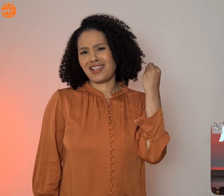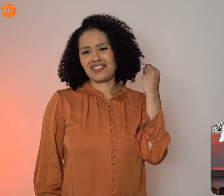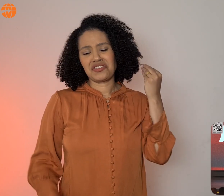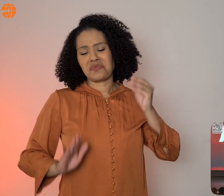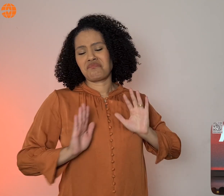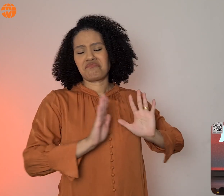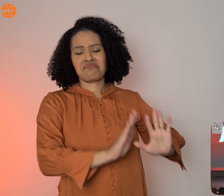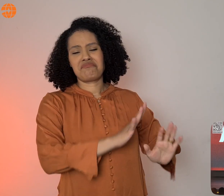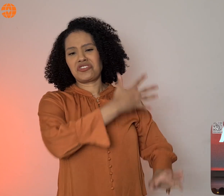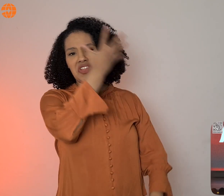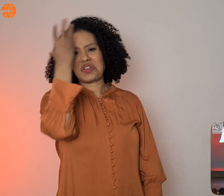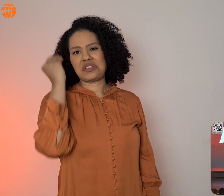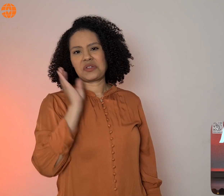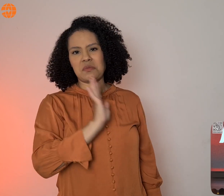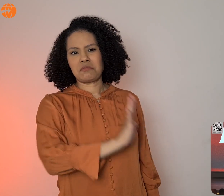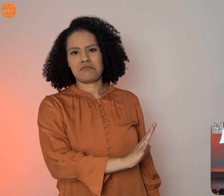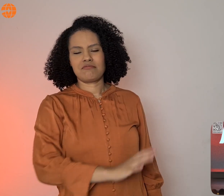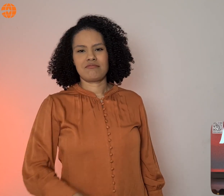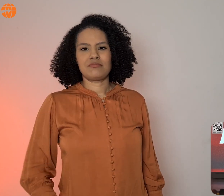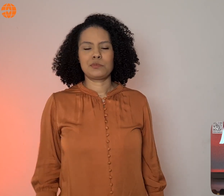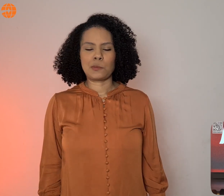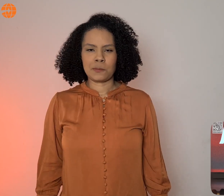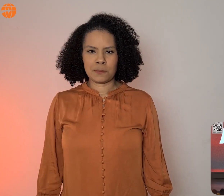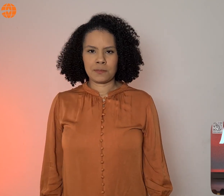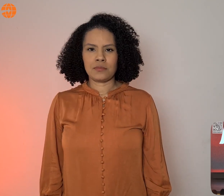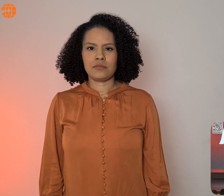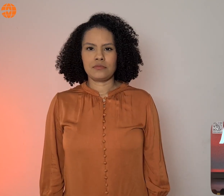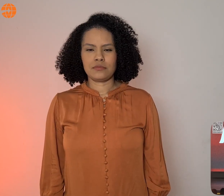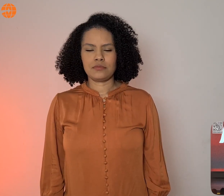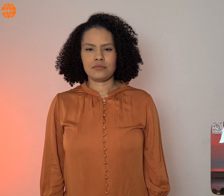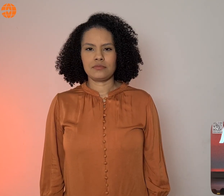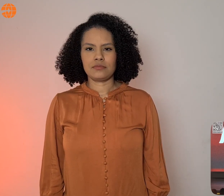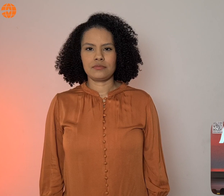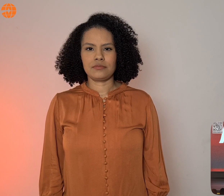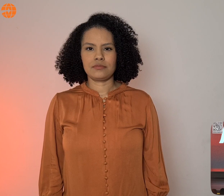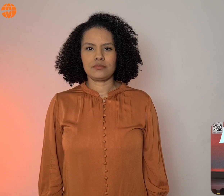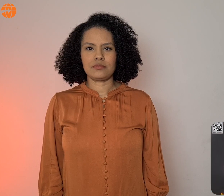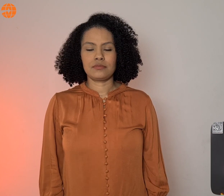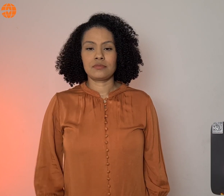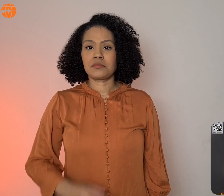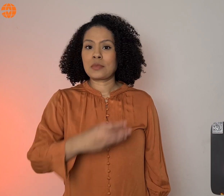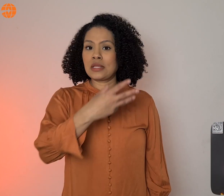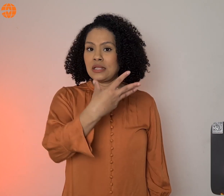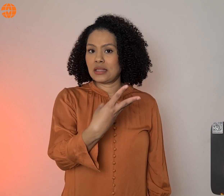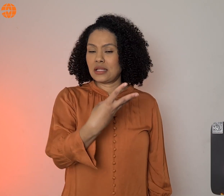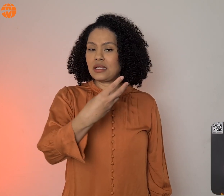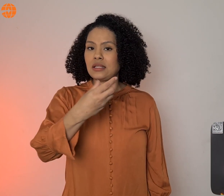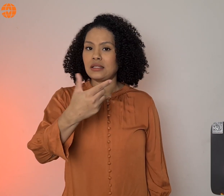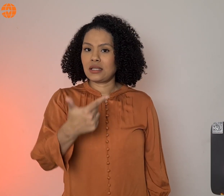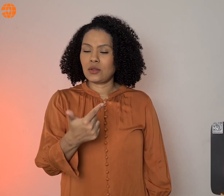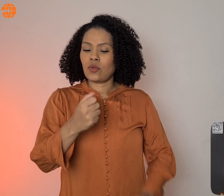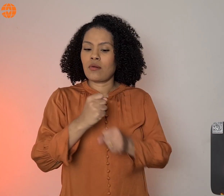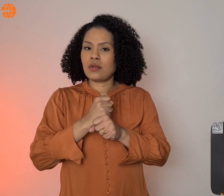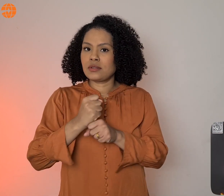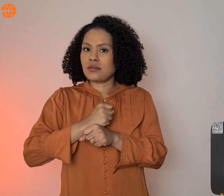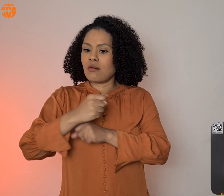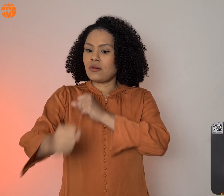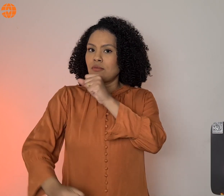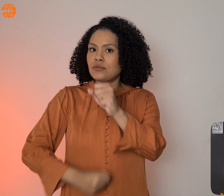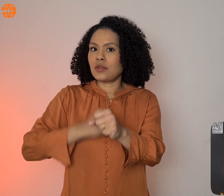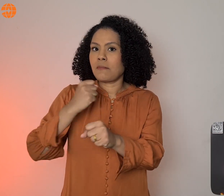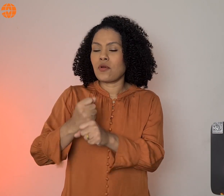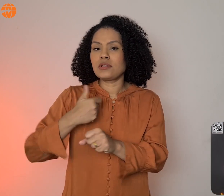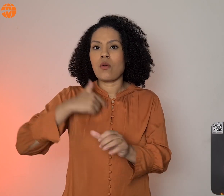forgot about the box. E eu esqueci daquela caixa. 32 years later, I found the box. 32